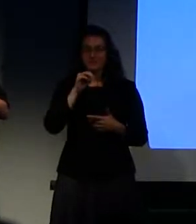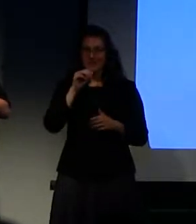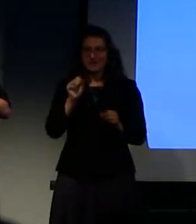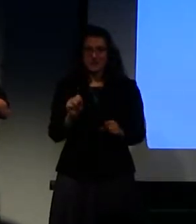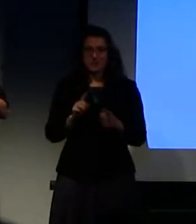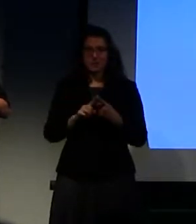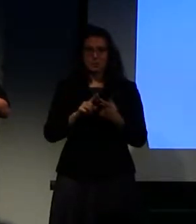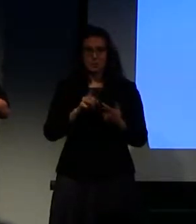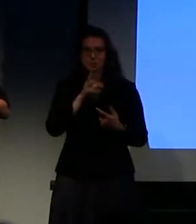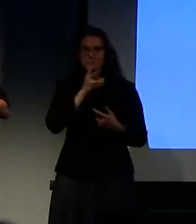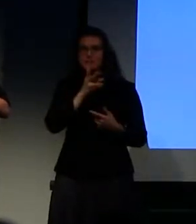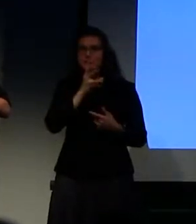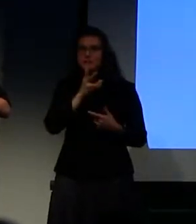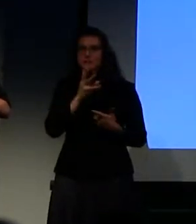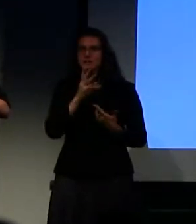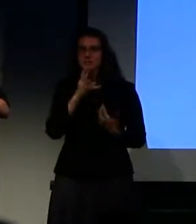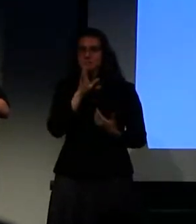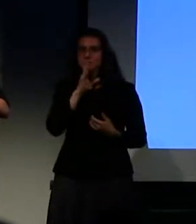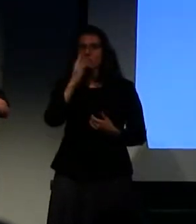can't complete things.